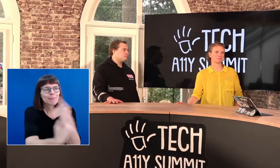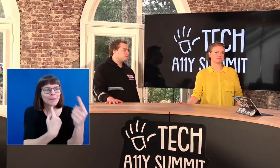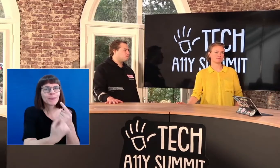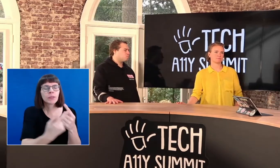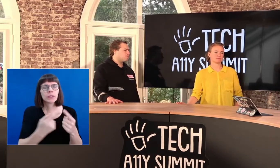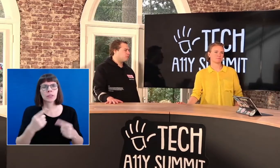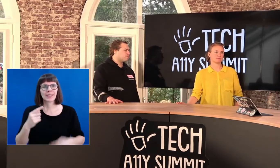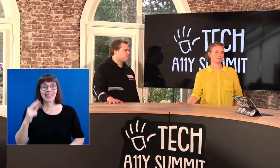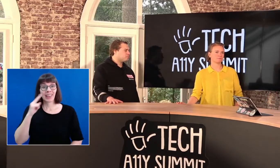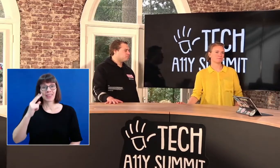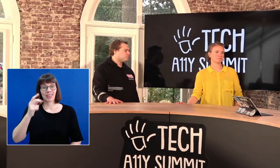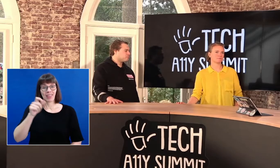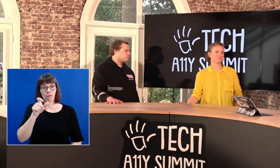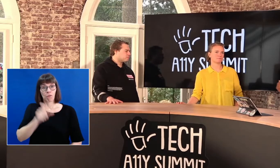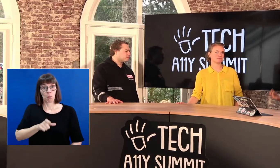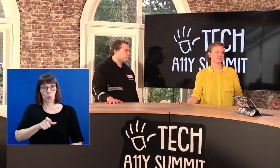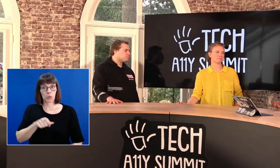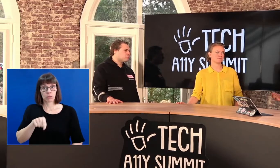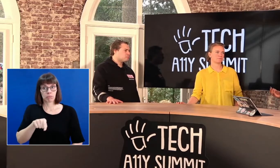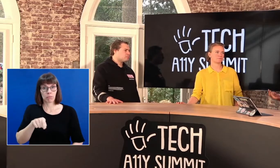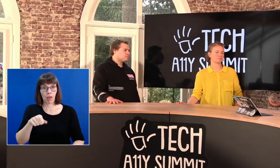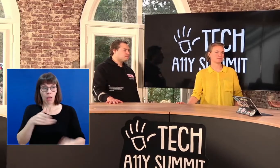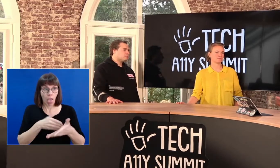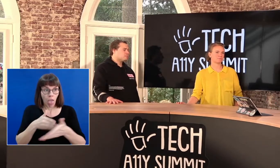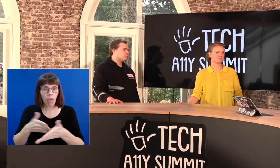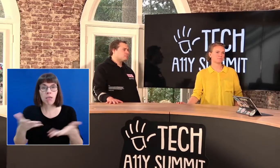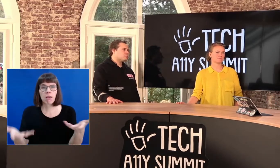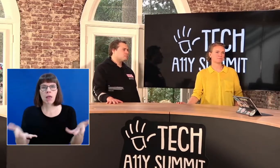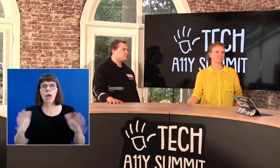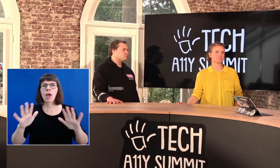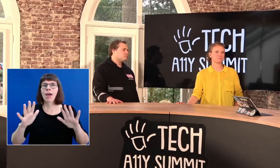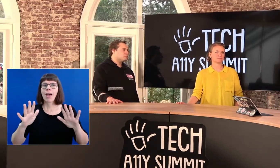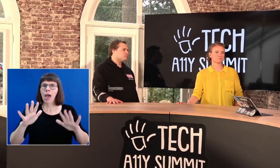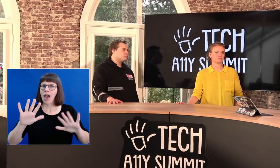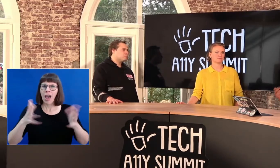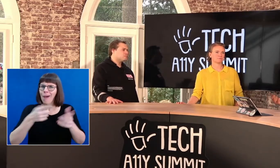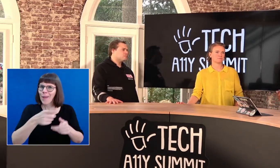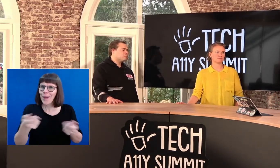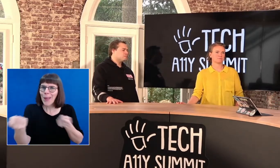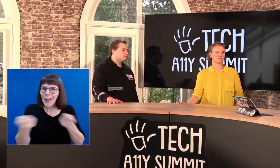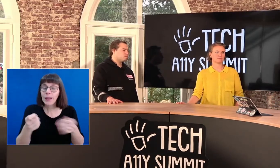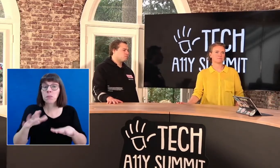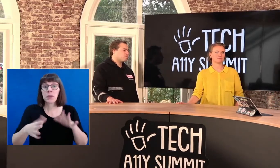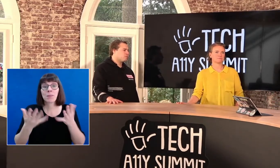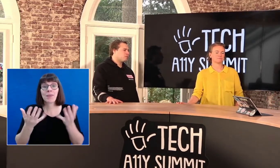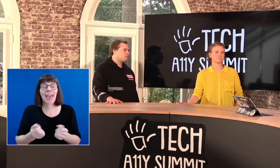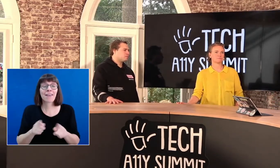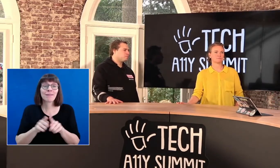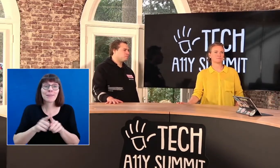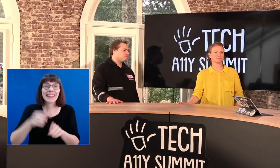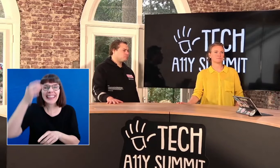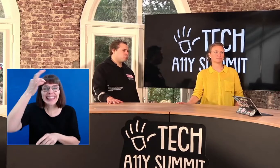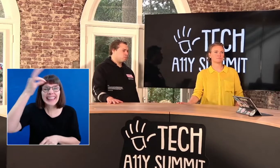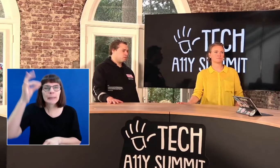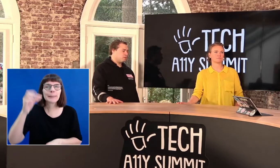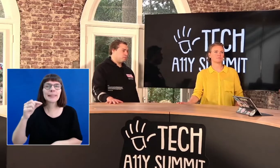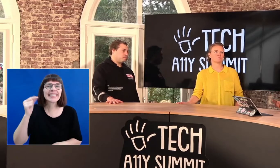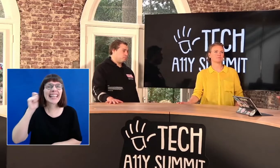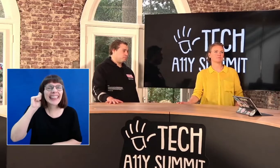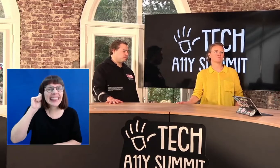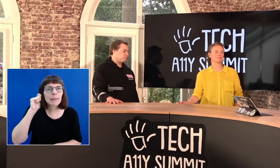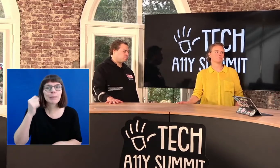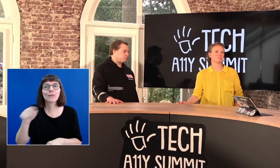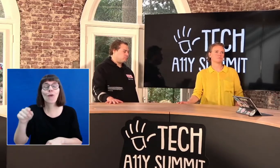manage? And maybe do you have any tips for universities or companies who want to hire more